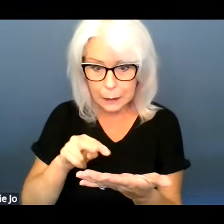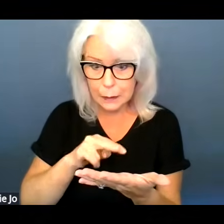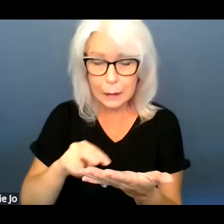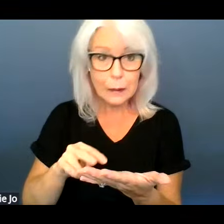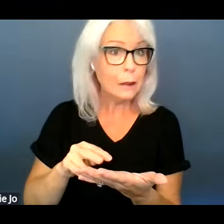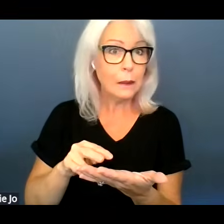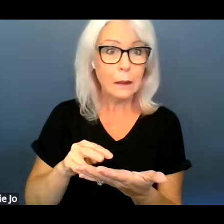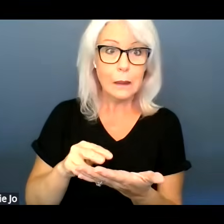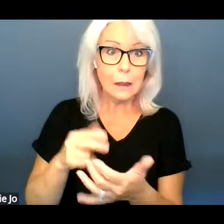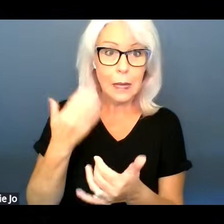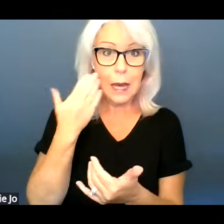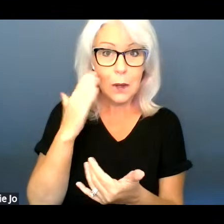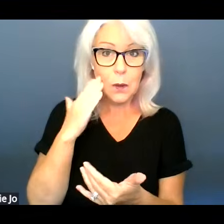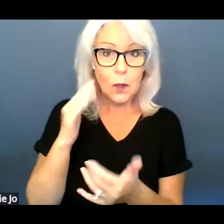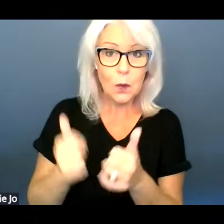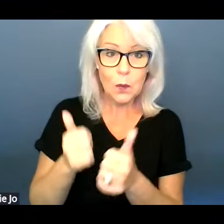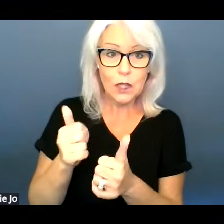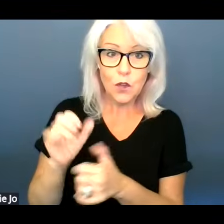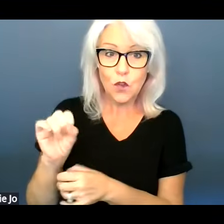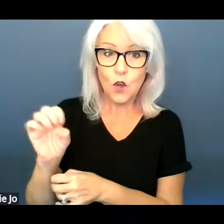which Sean, then we'd be in trouble.